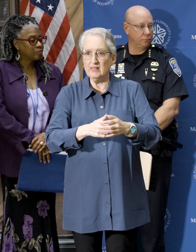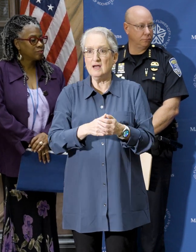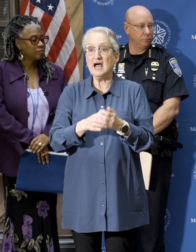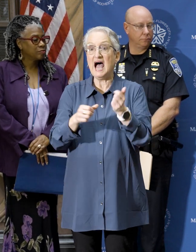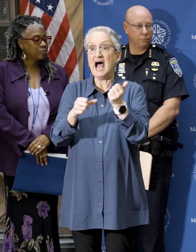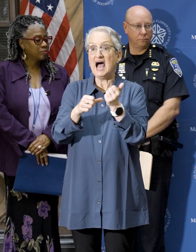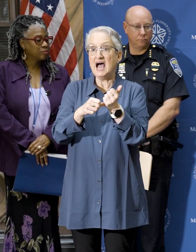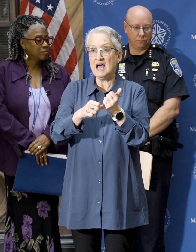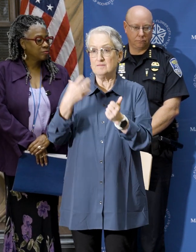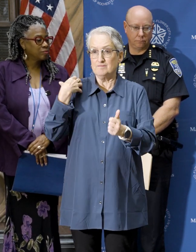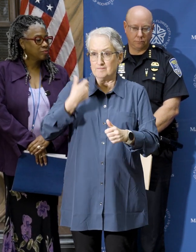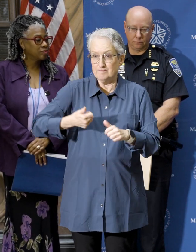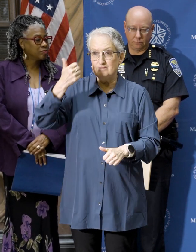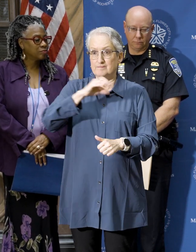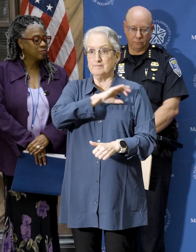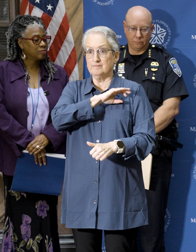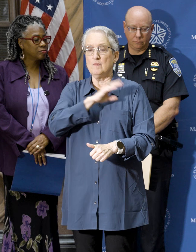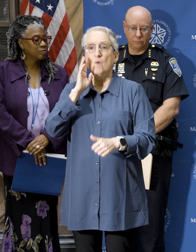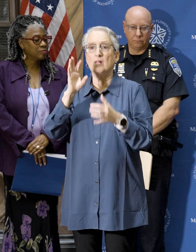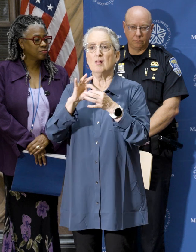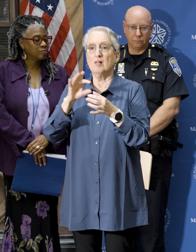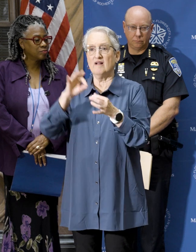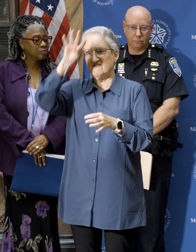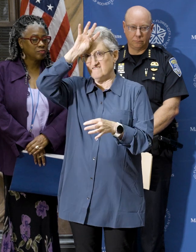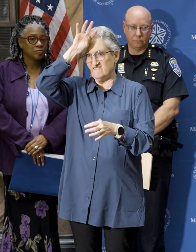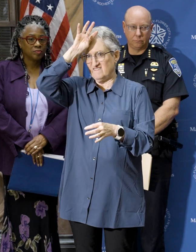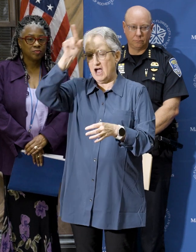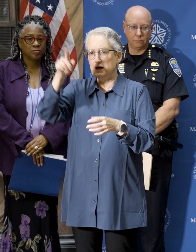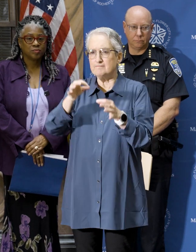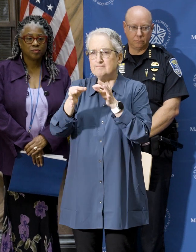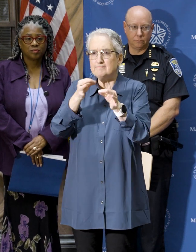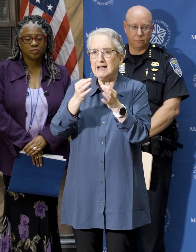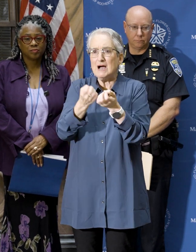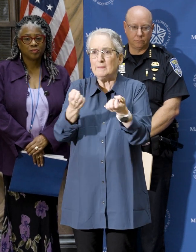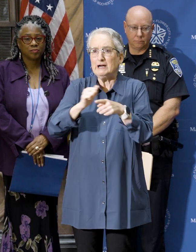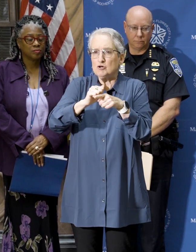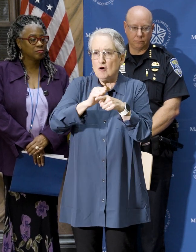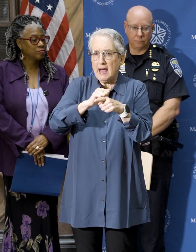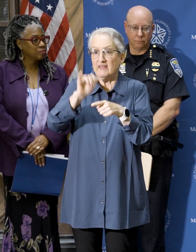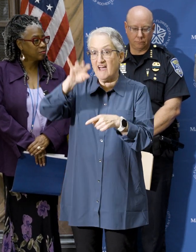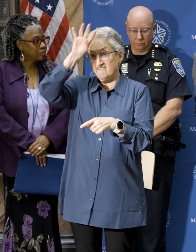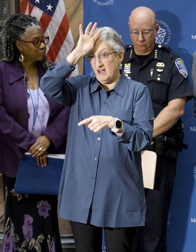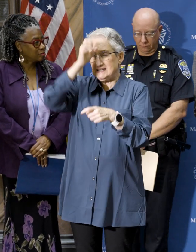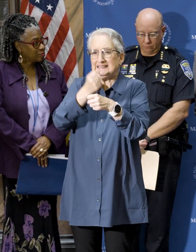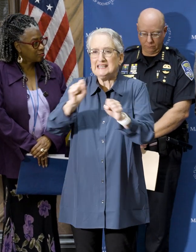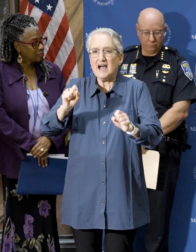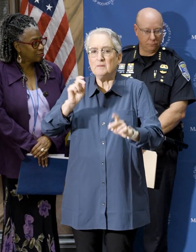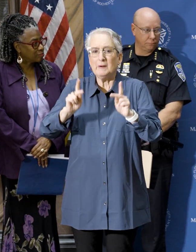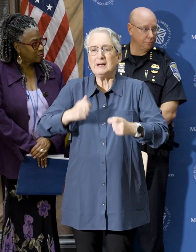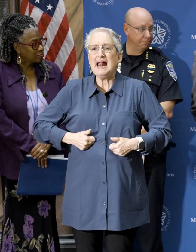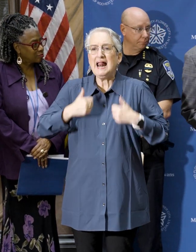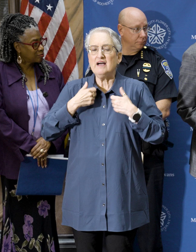the training and equipment that enables the Rochester Fire Department to provide this element of our violence reduction and prevention